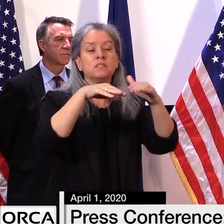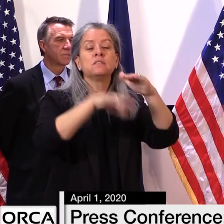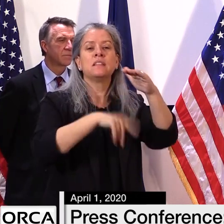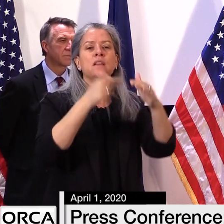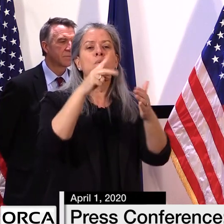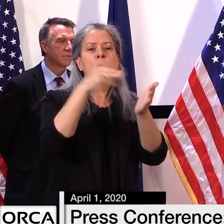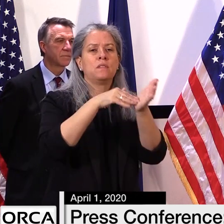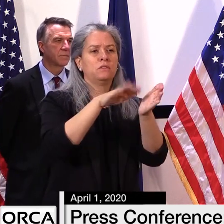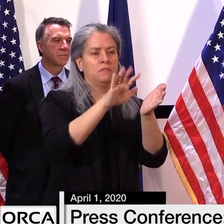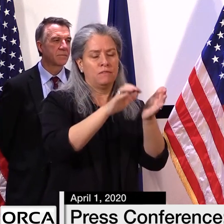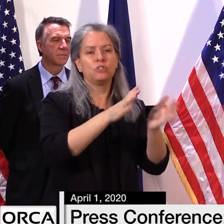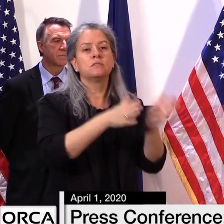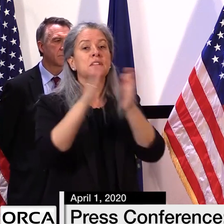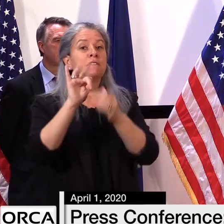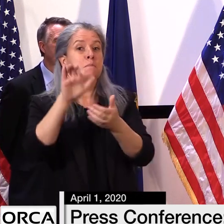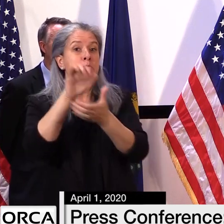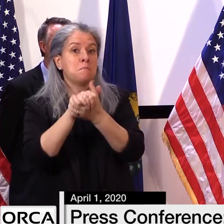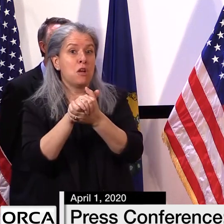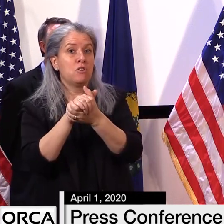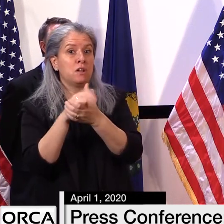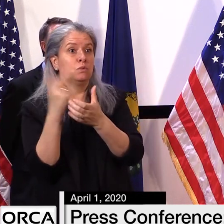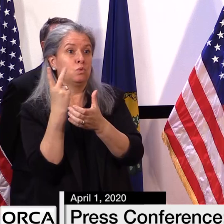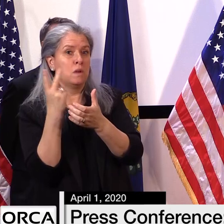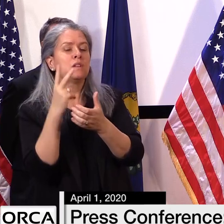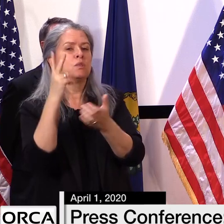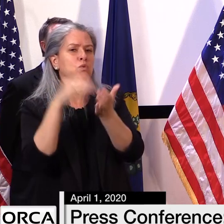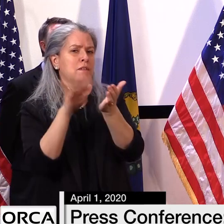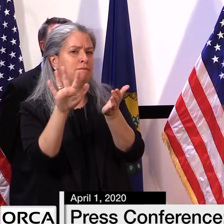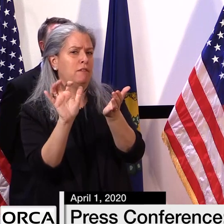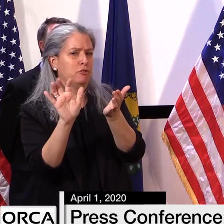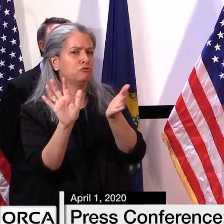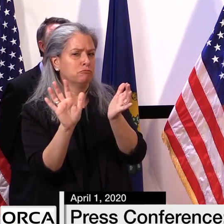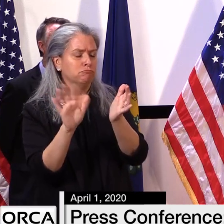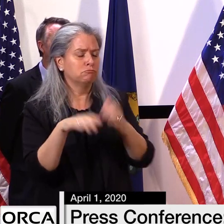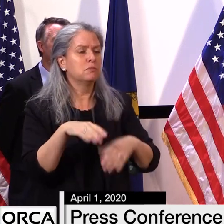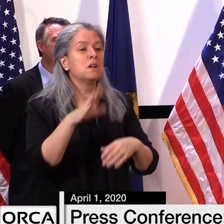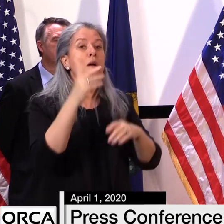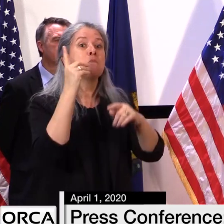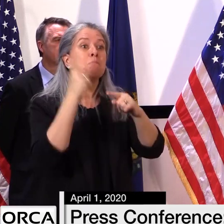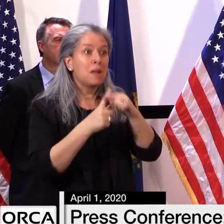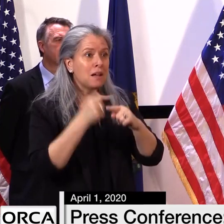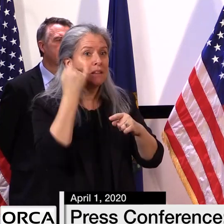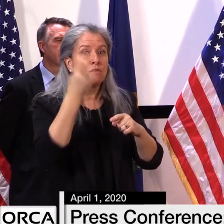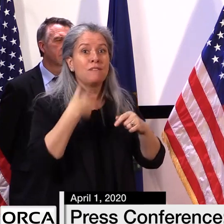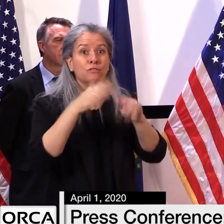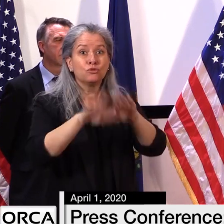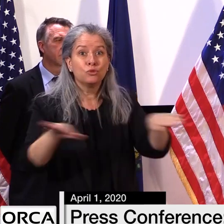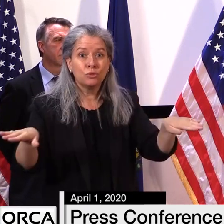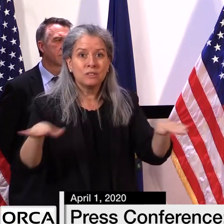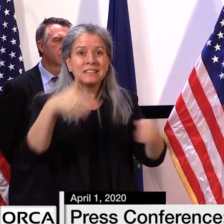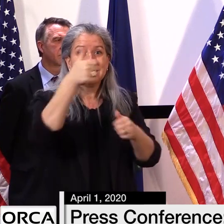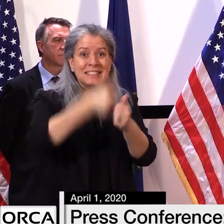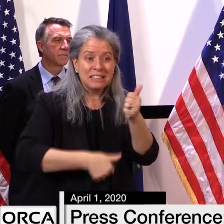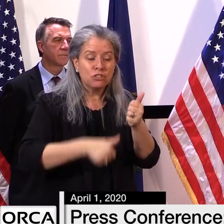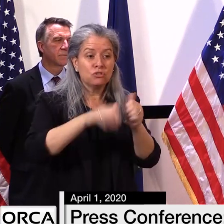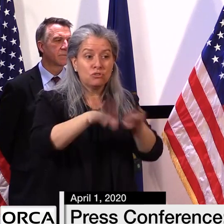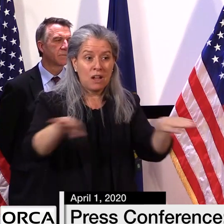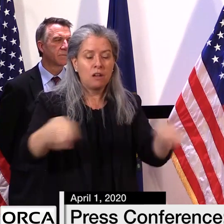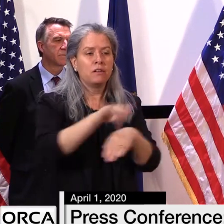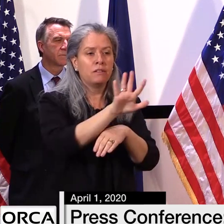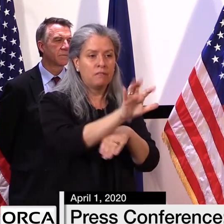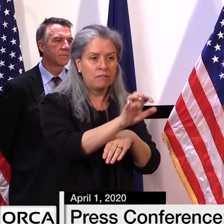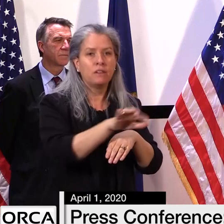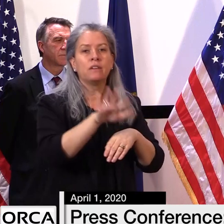$150,000 if you are married filing jointly, plus another $500 for each qualifying